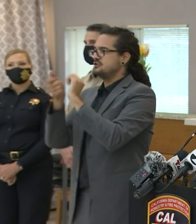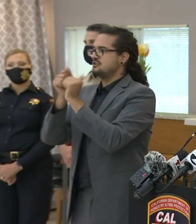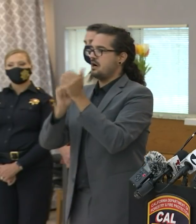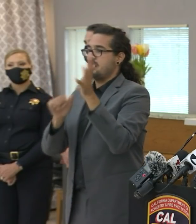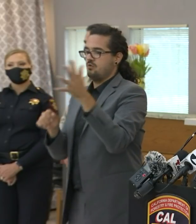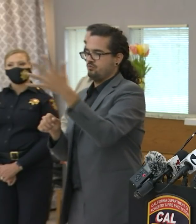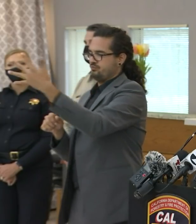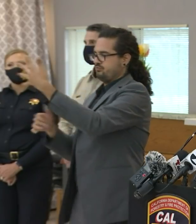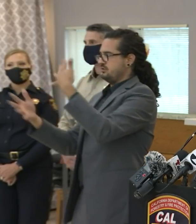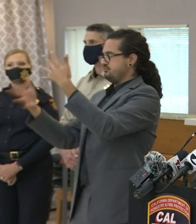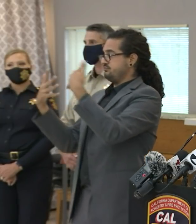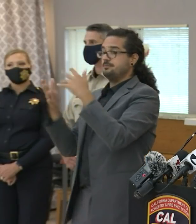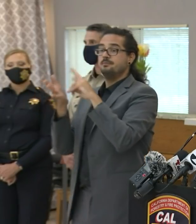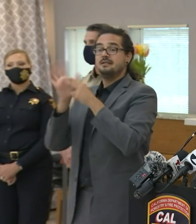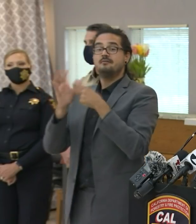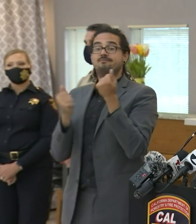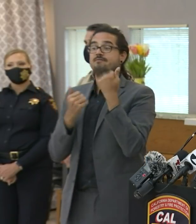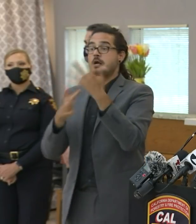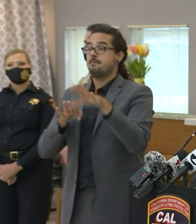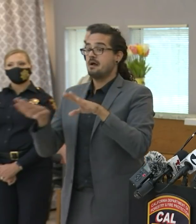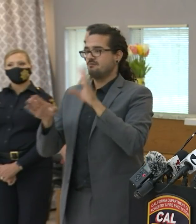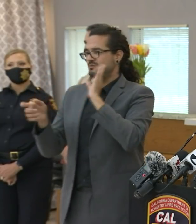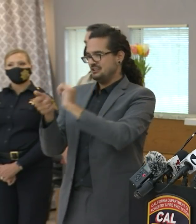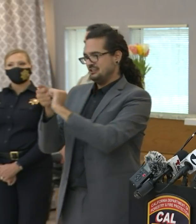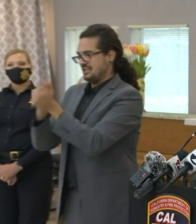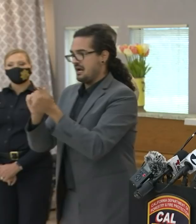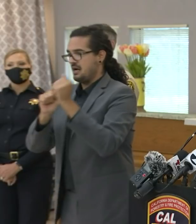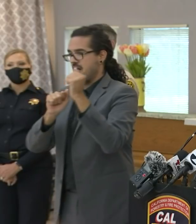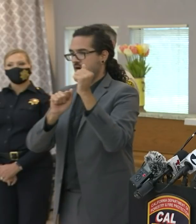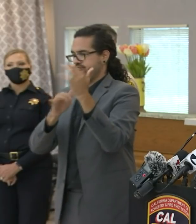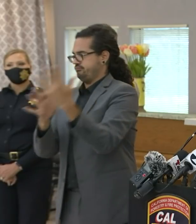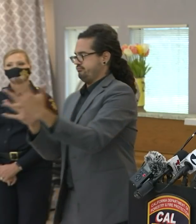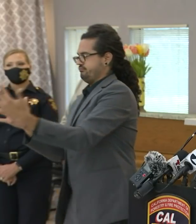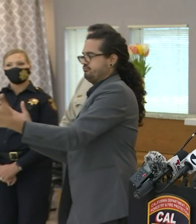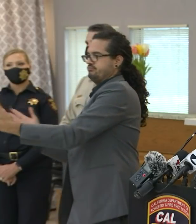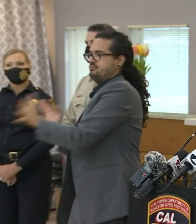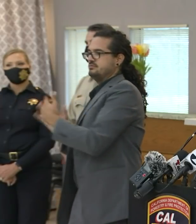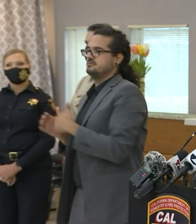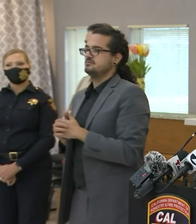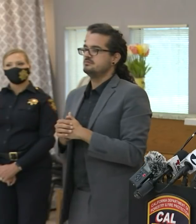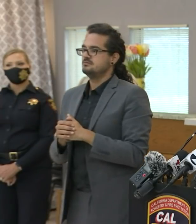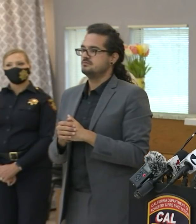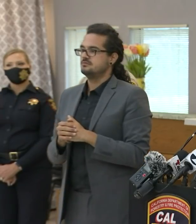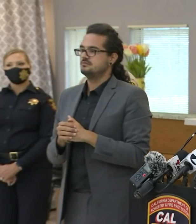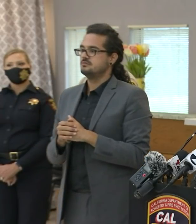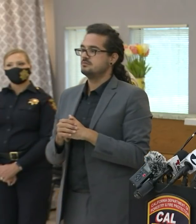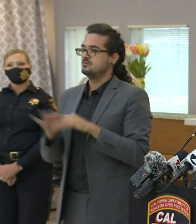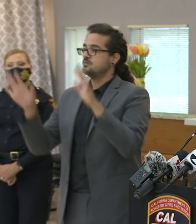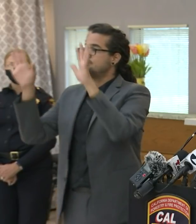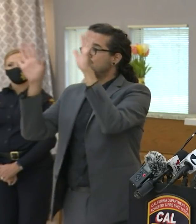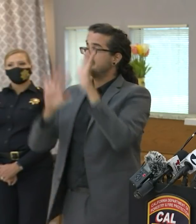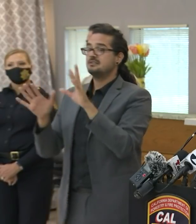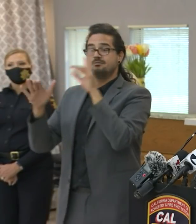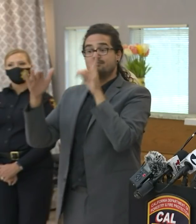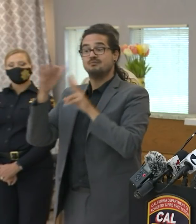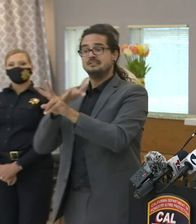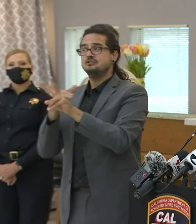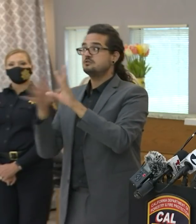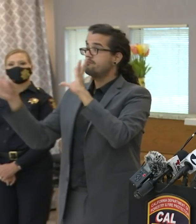it. So as bad as that weather prediction is overall, for certain parts of this fire, it actually is going to help